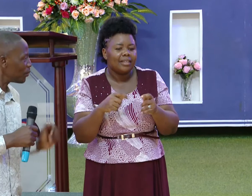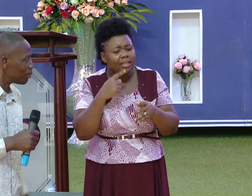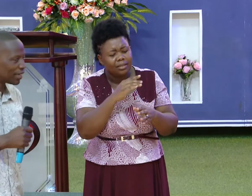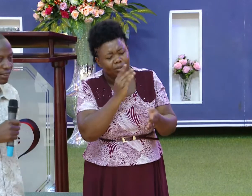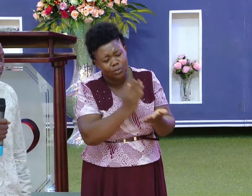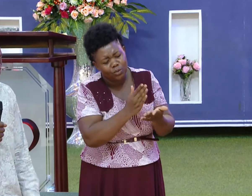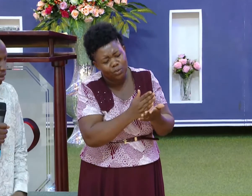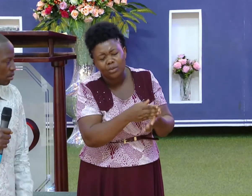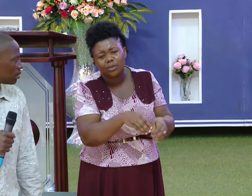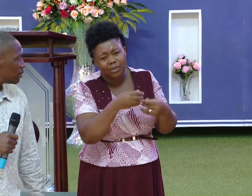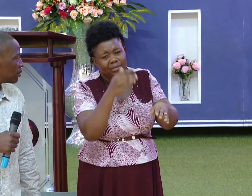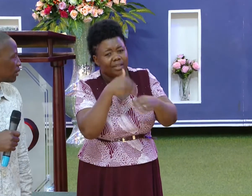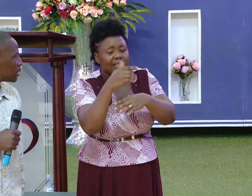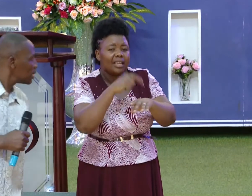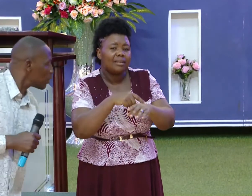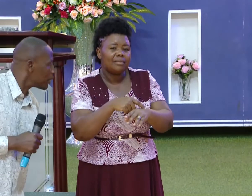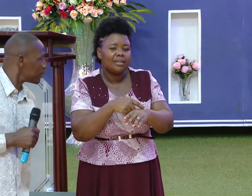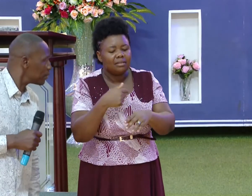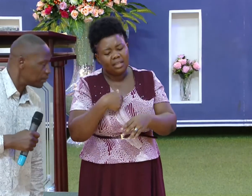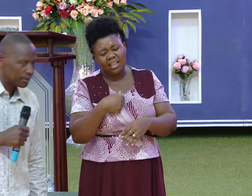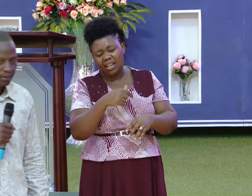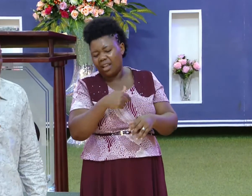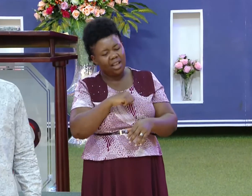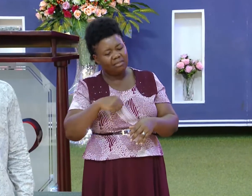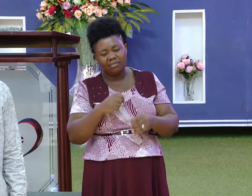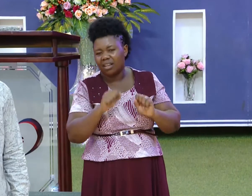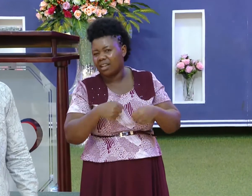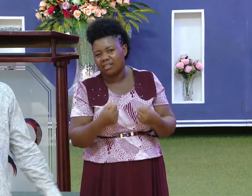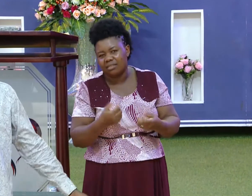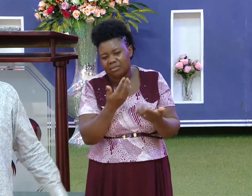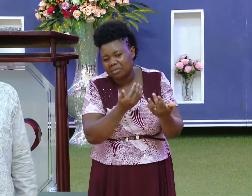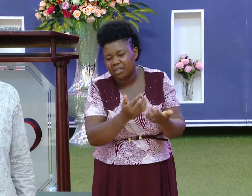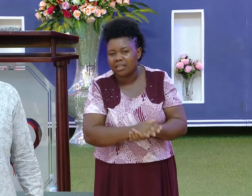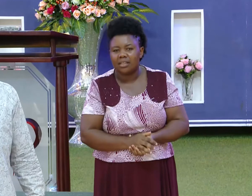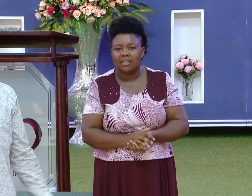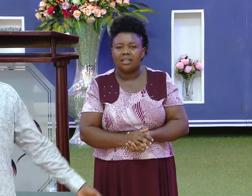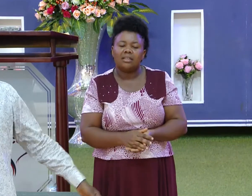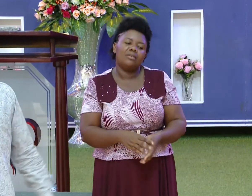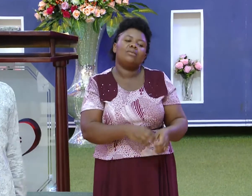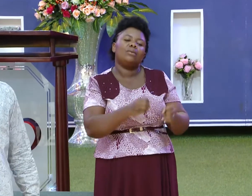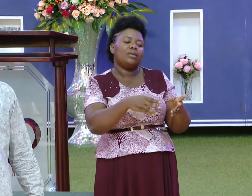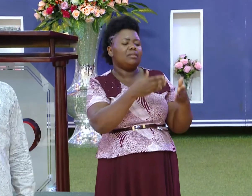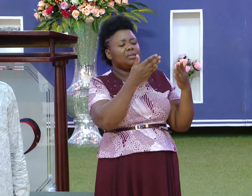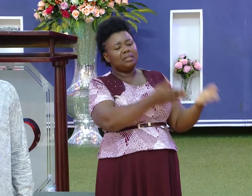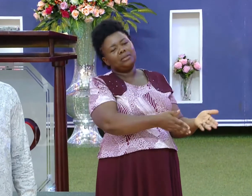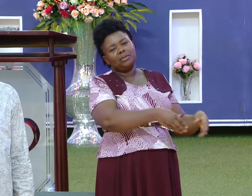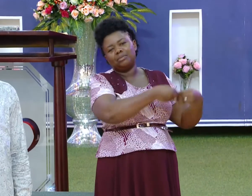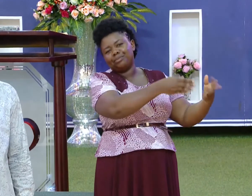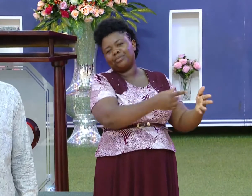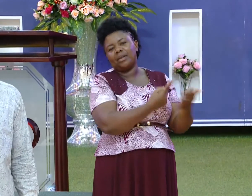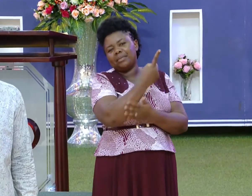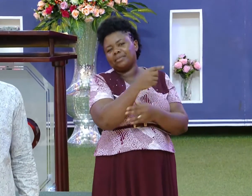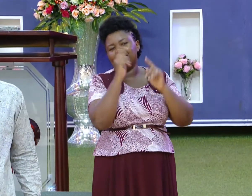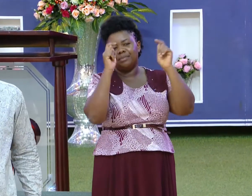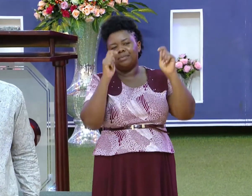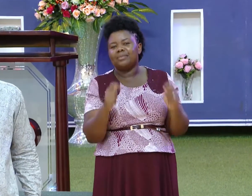I have a testimony. No, you'll testify the other time. No. A pastor says, okay, let even the brother